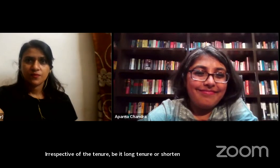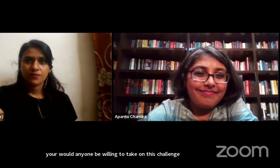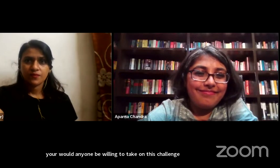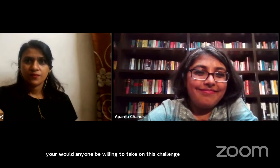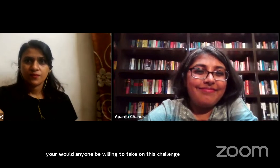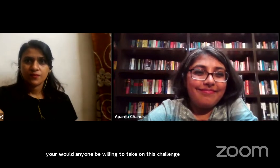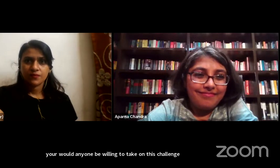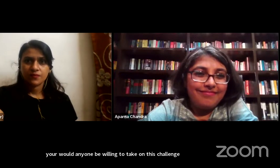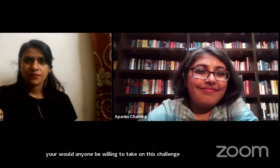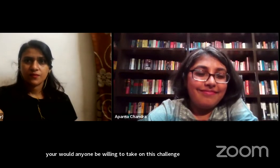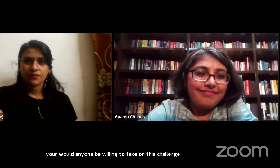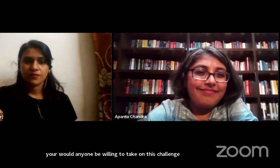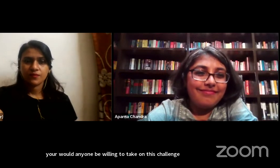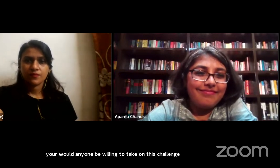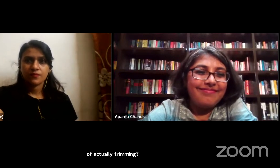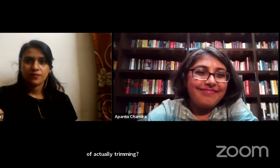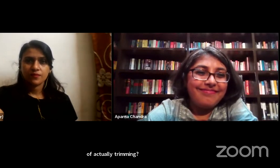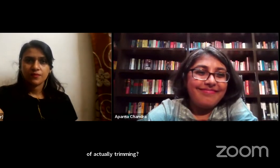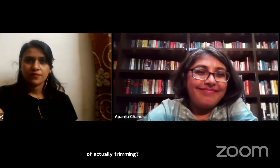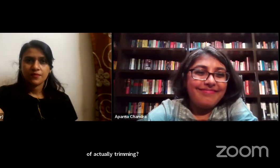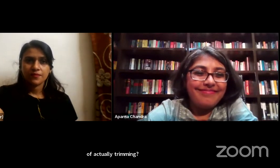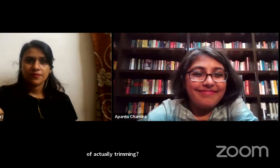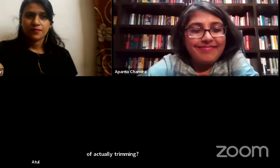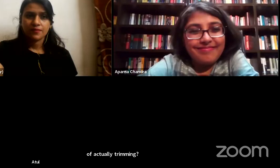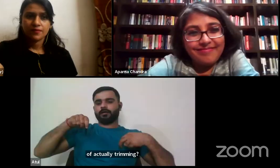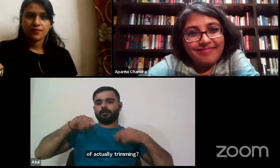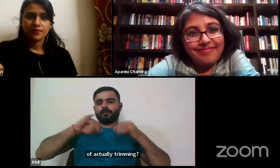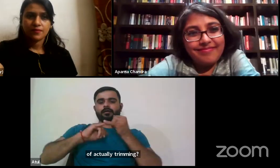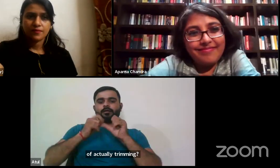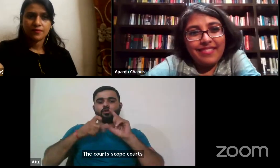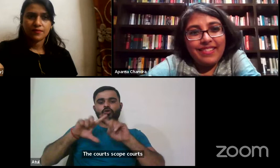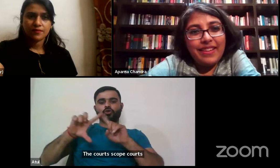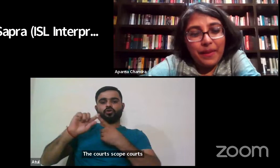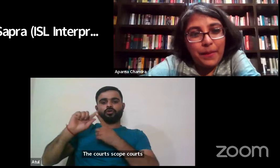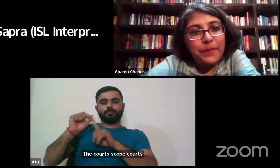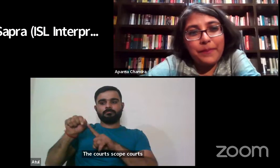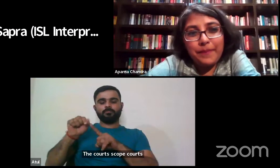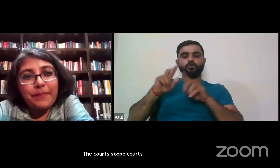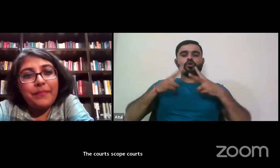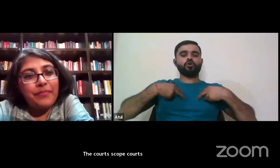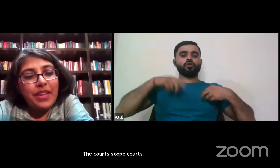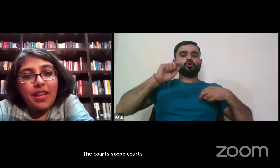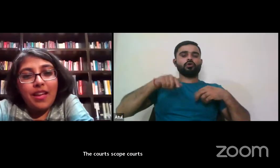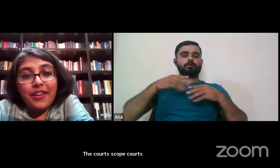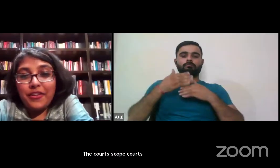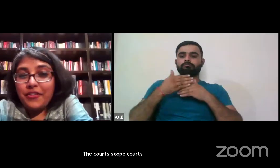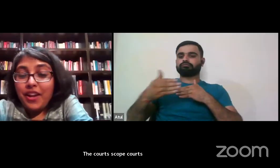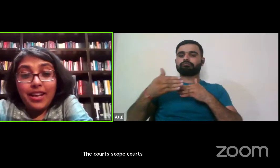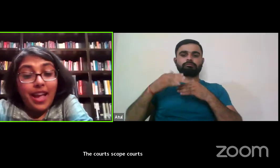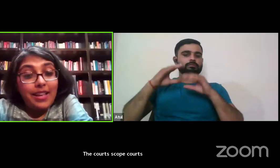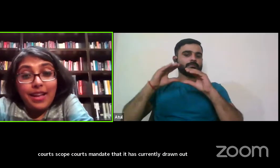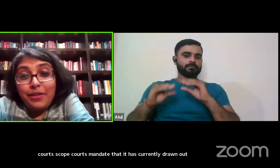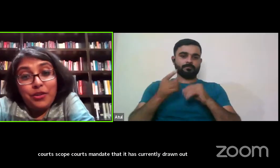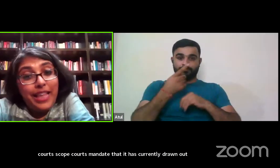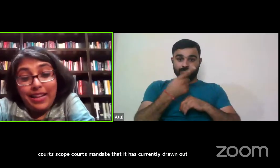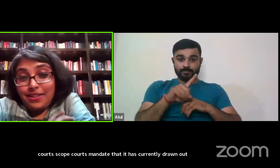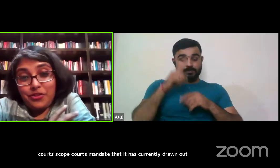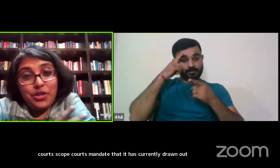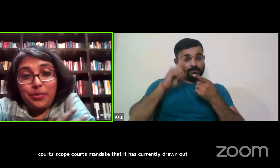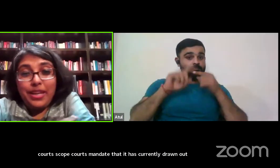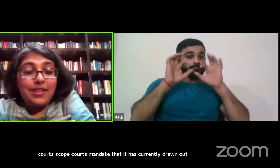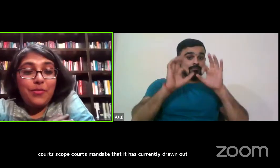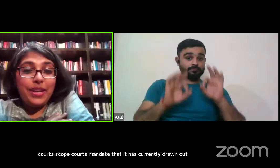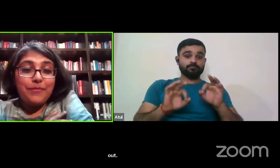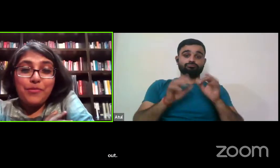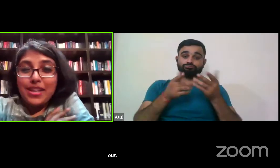actually trimming the court's scope, court's mandate that it has currently drawn out? Right, and that